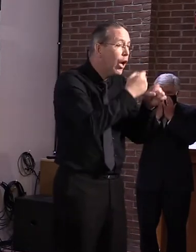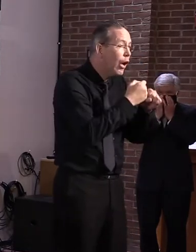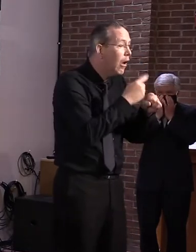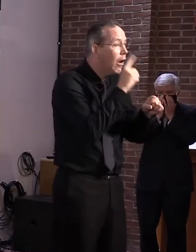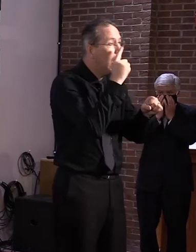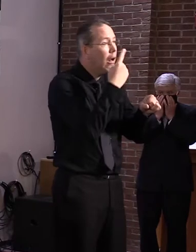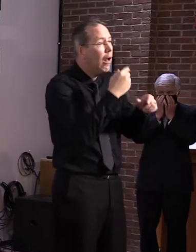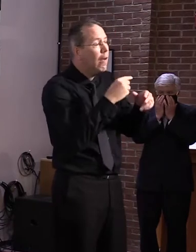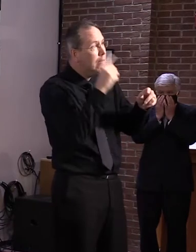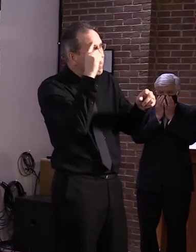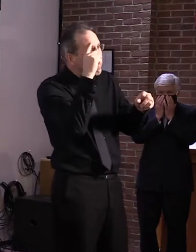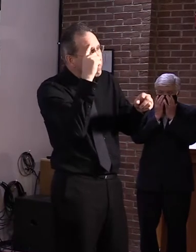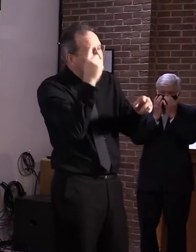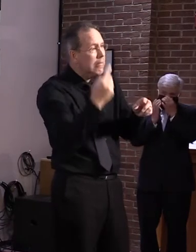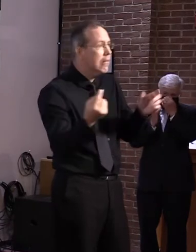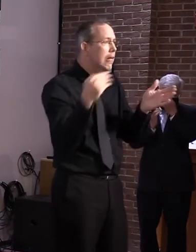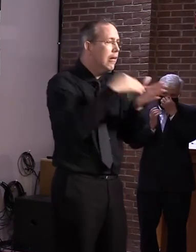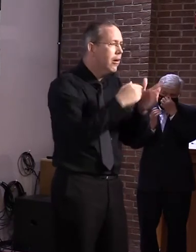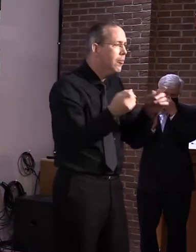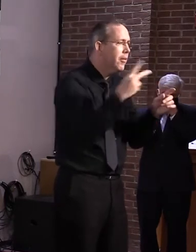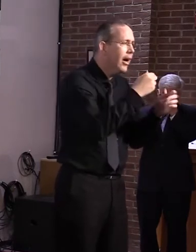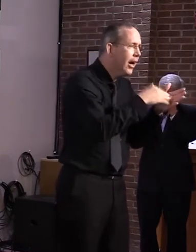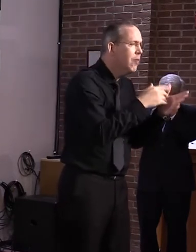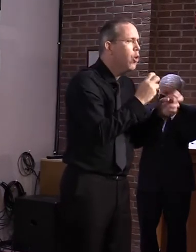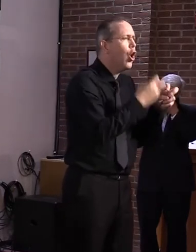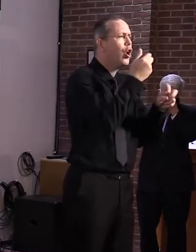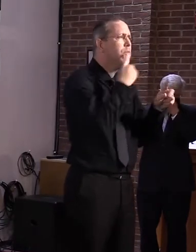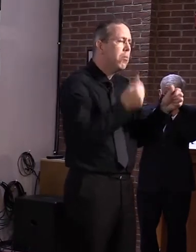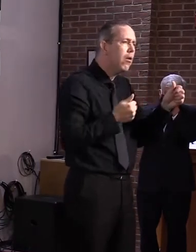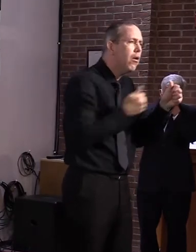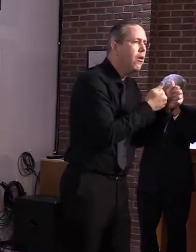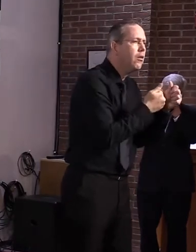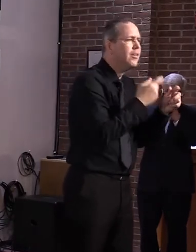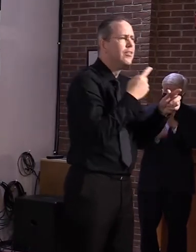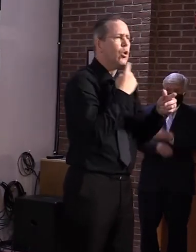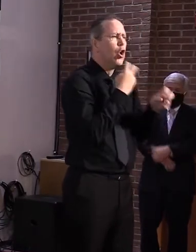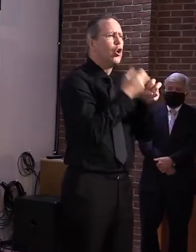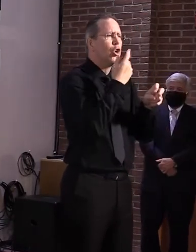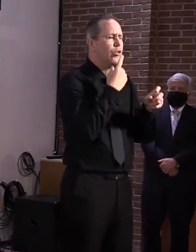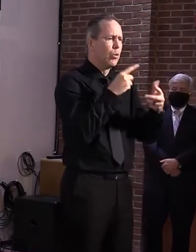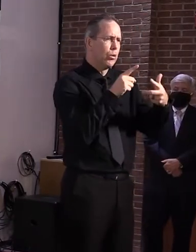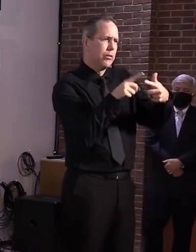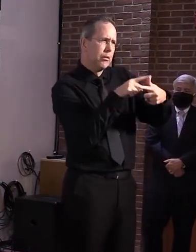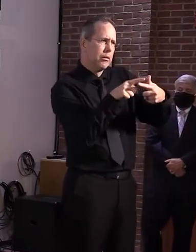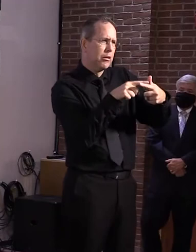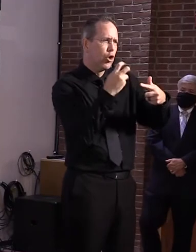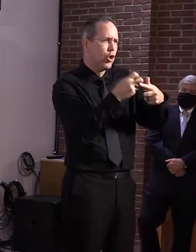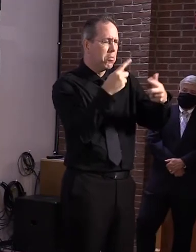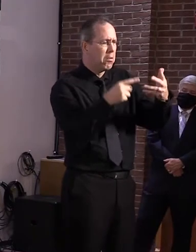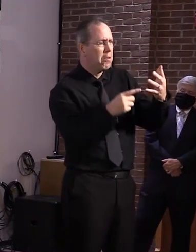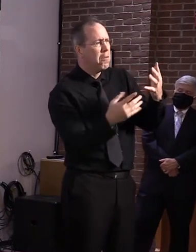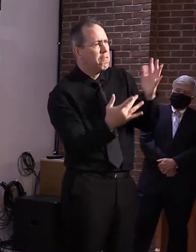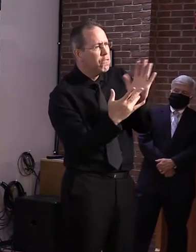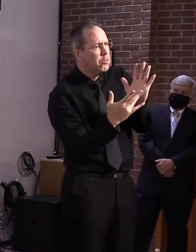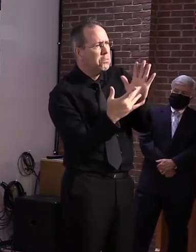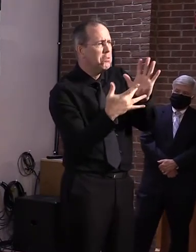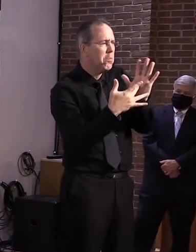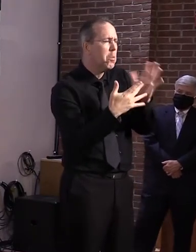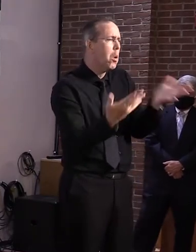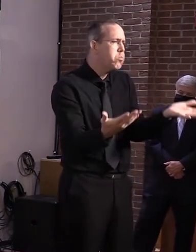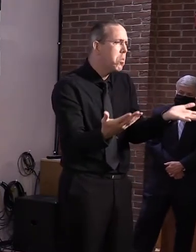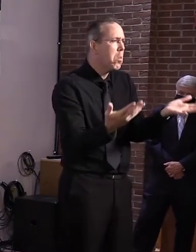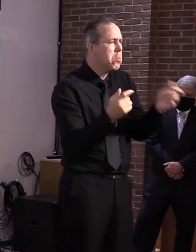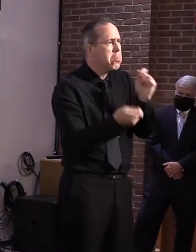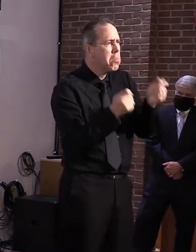The freshmen haven't, or the new students haven't had that experience yet, so they have a higher probability of jumping ship. But I